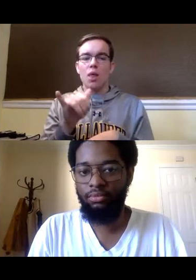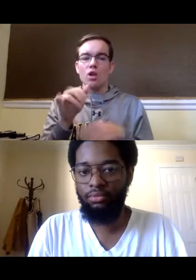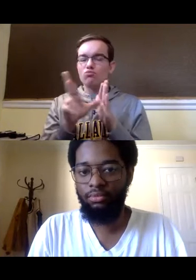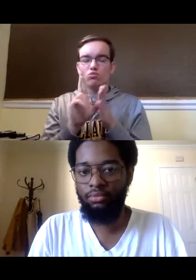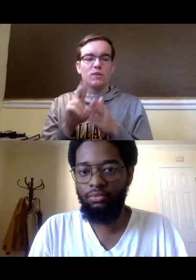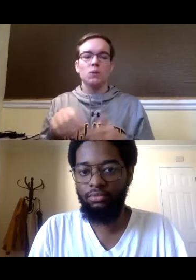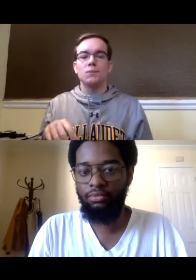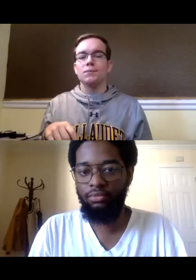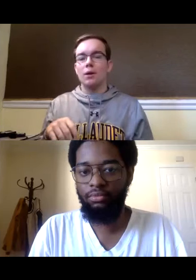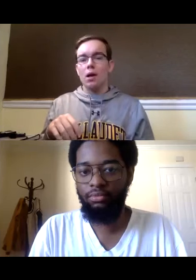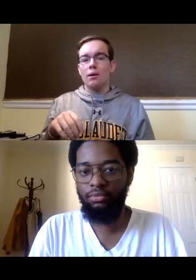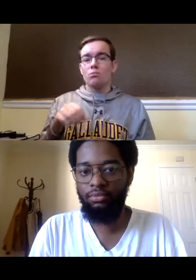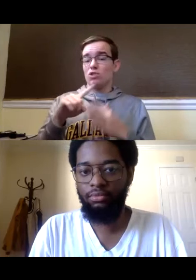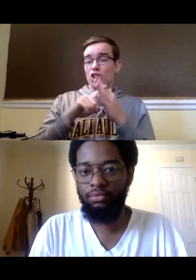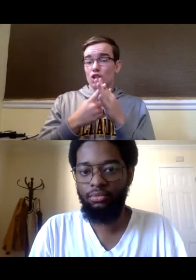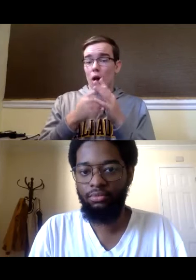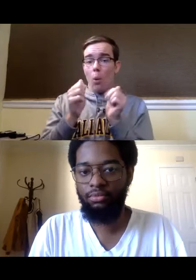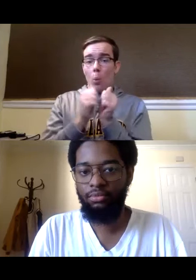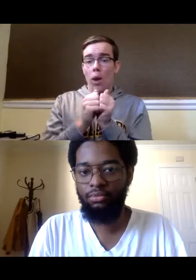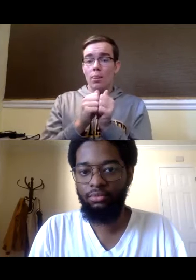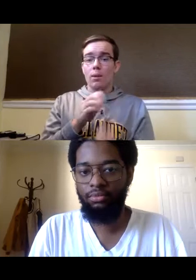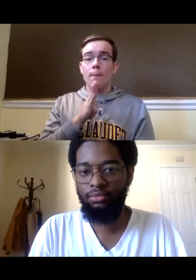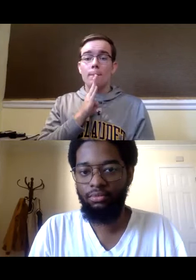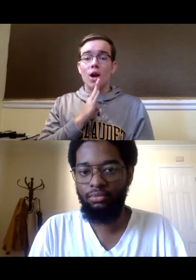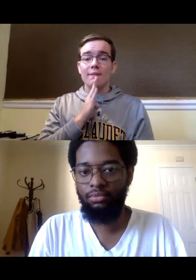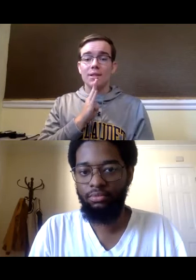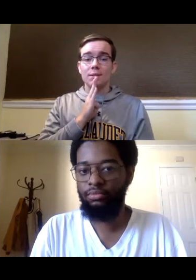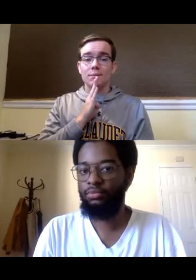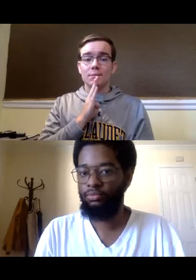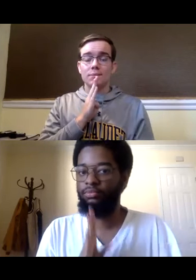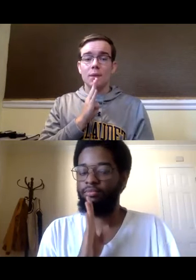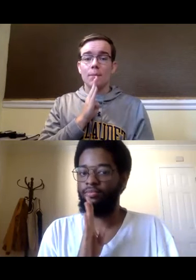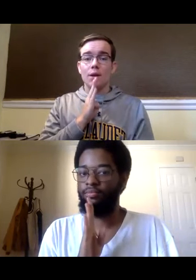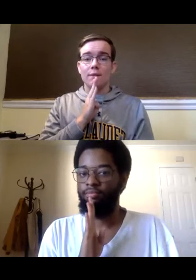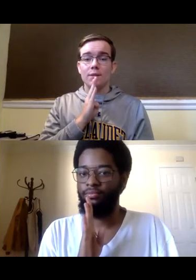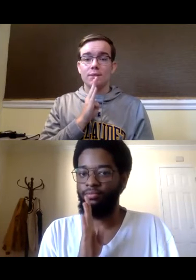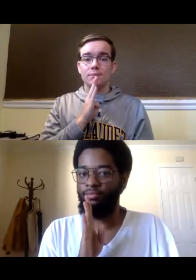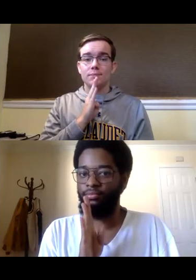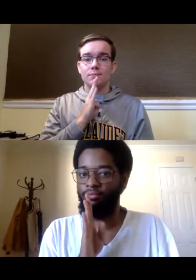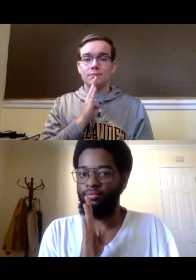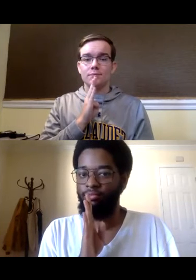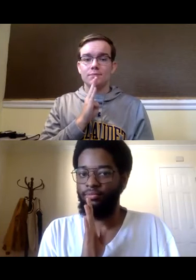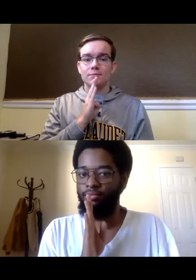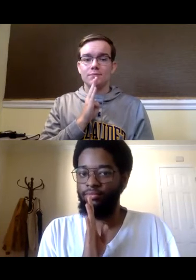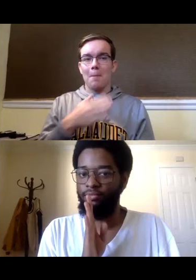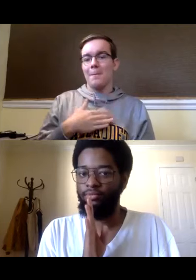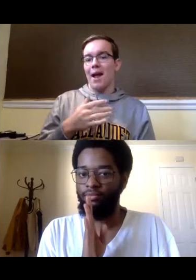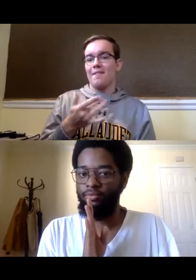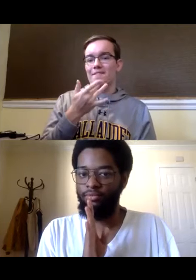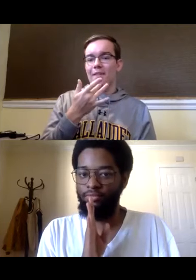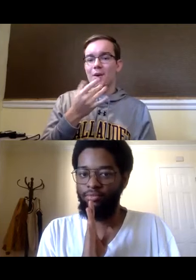review, and you can continue to practice these signs. We'll start with the first, breakfast.